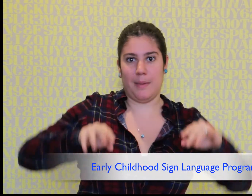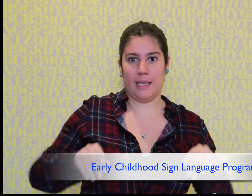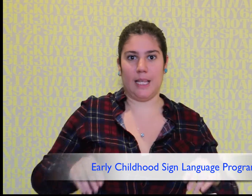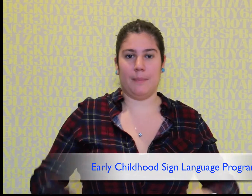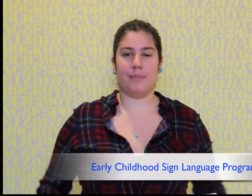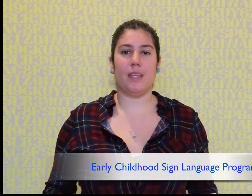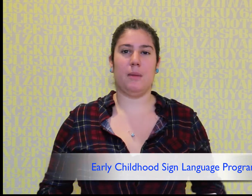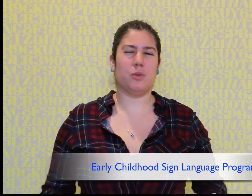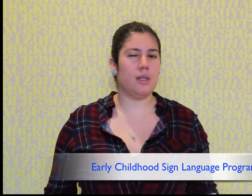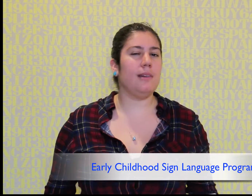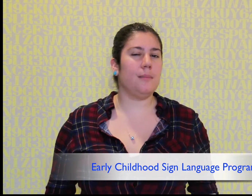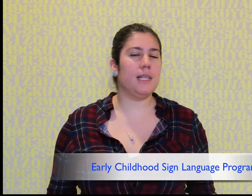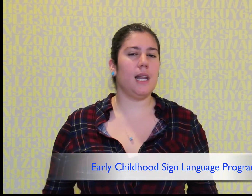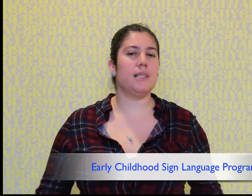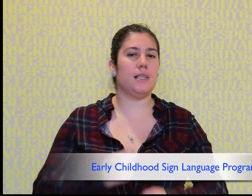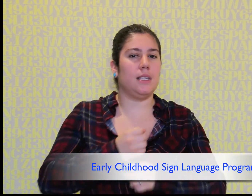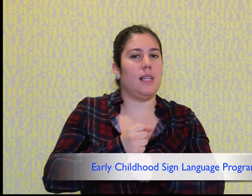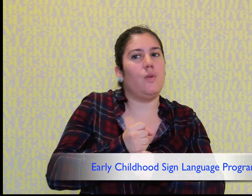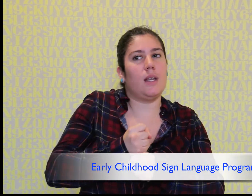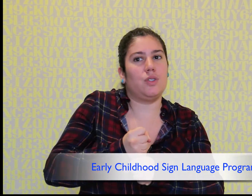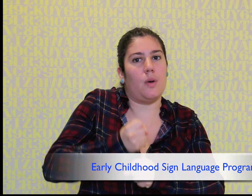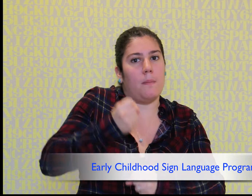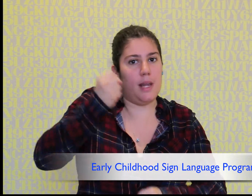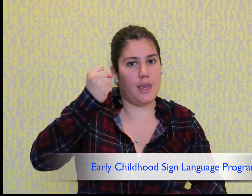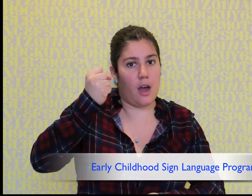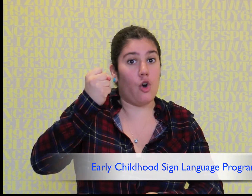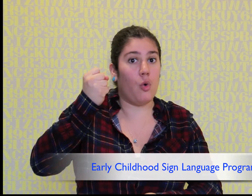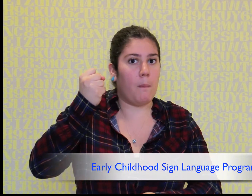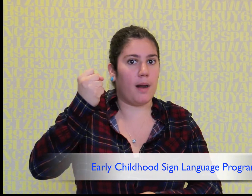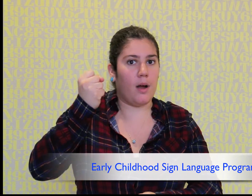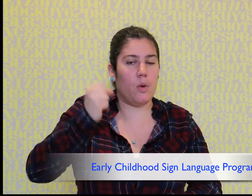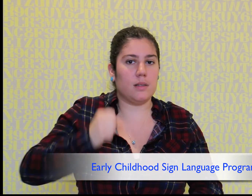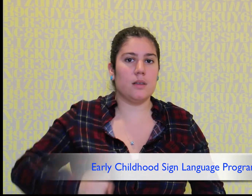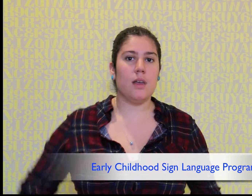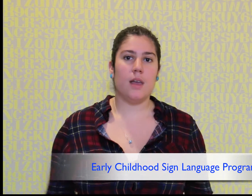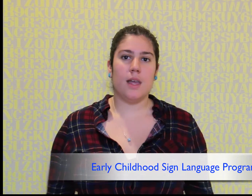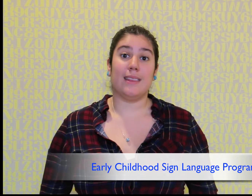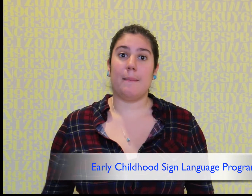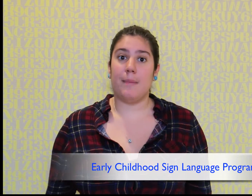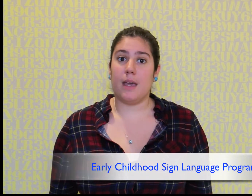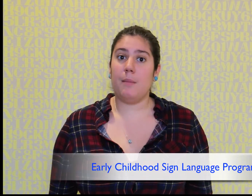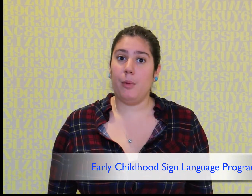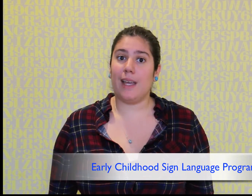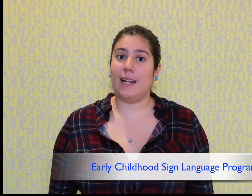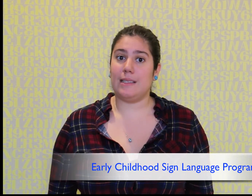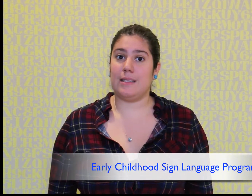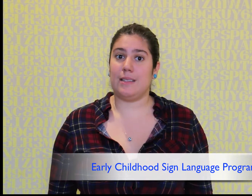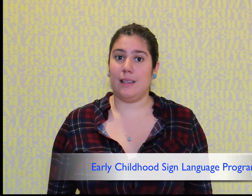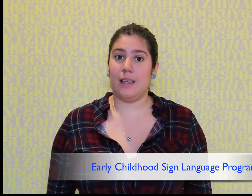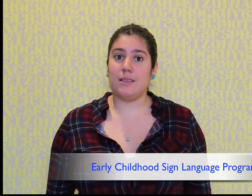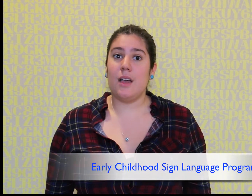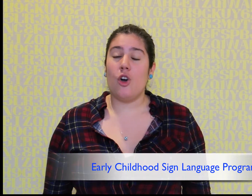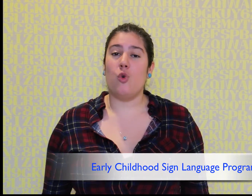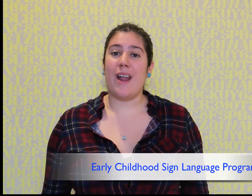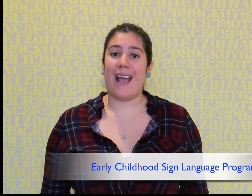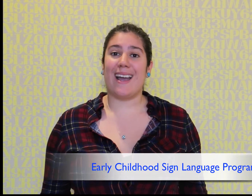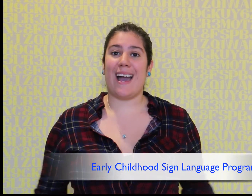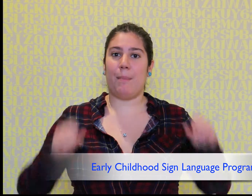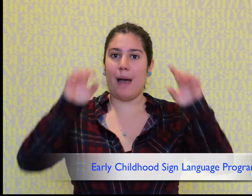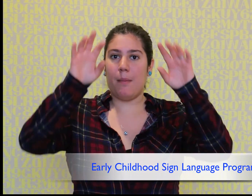últimamente y posiblemente necesites una sombrilla o un paraguas. También puede que necesites una capa